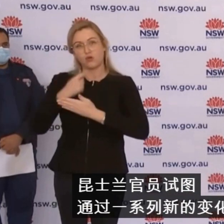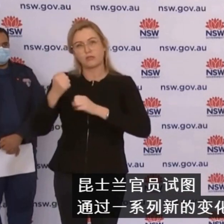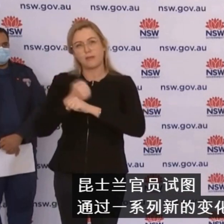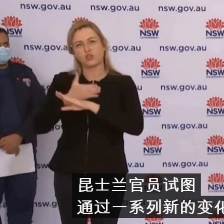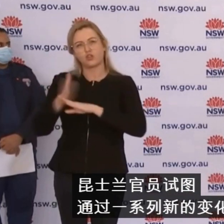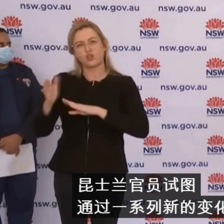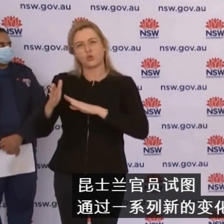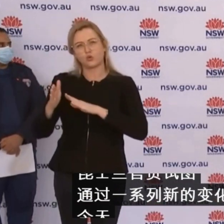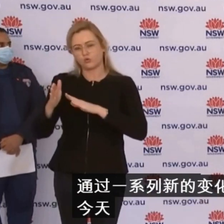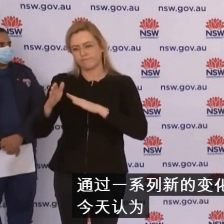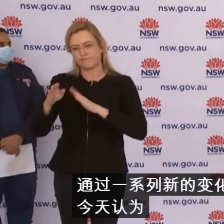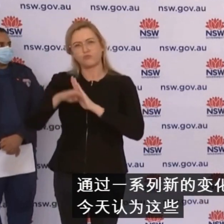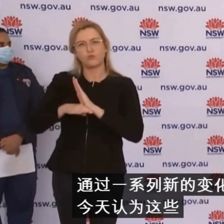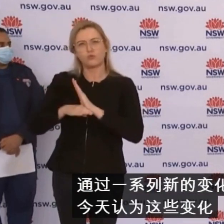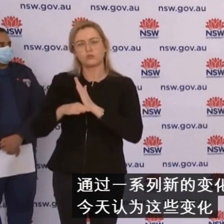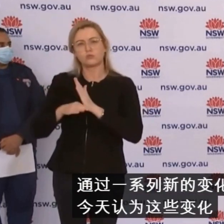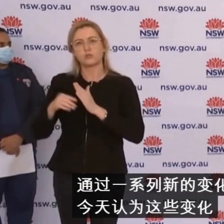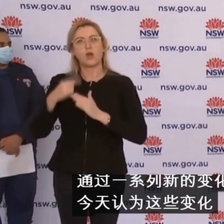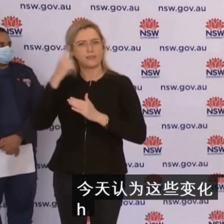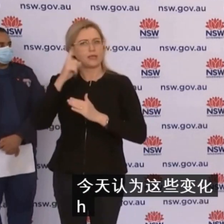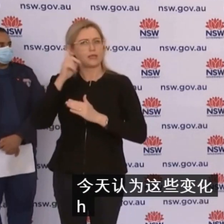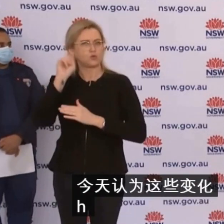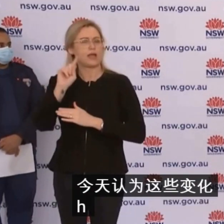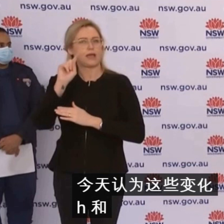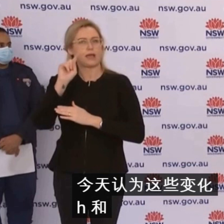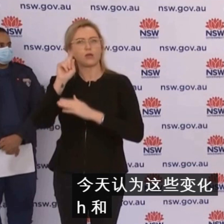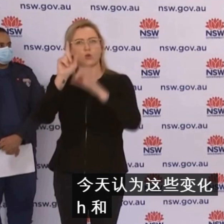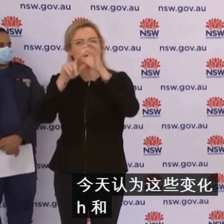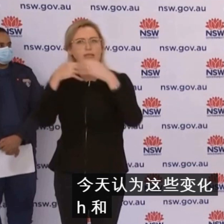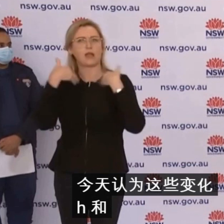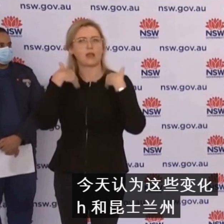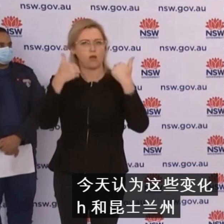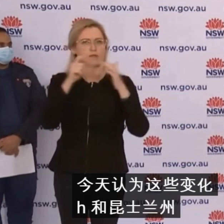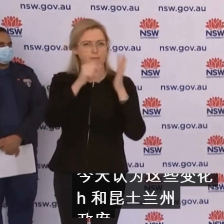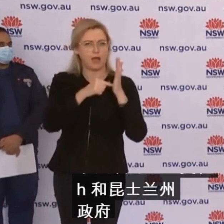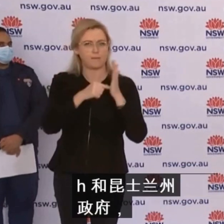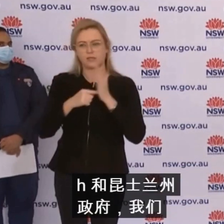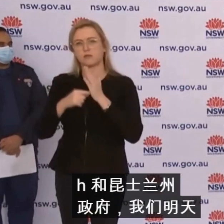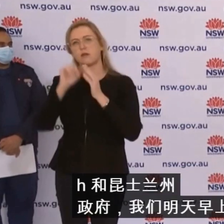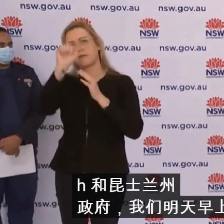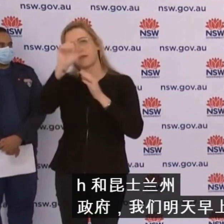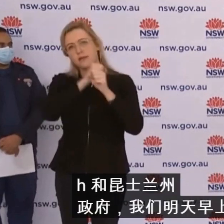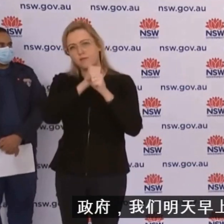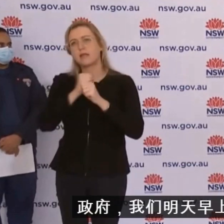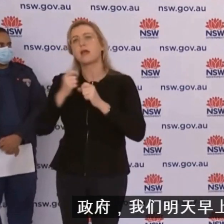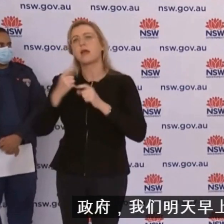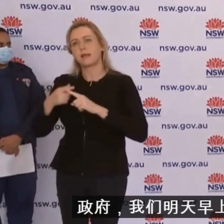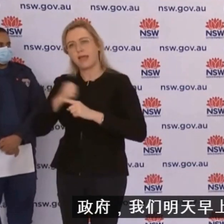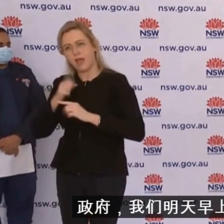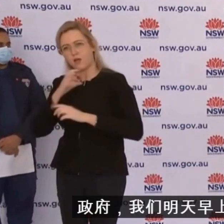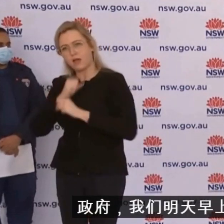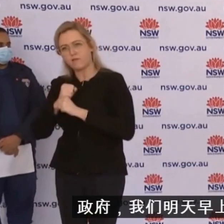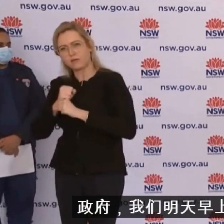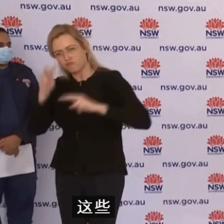new changes. That's been considered today, my understanding, by Queensland Health and the Queensland Government, and we're again to meet tomorrow